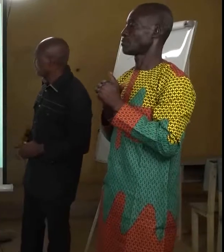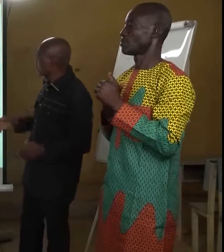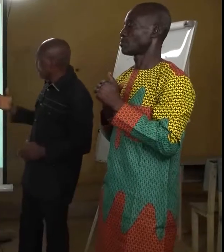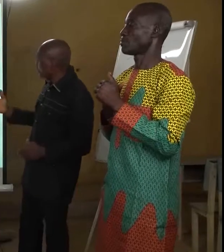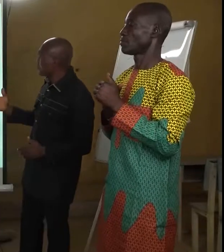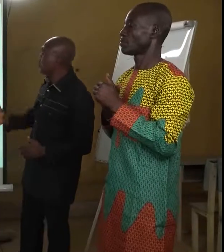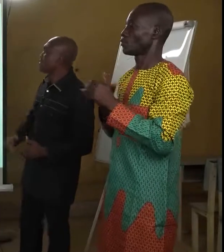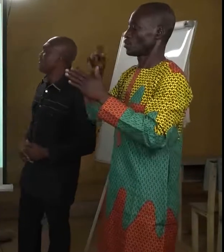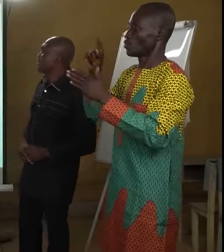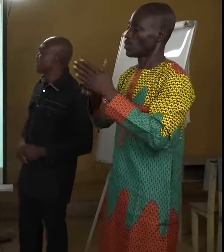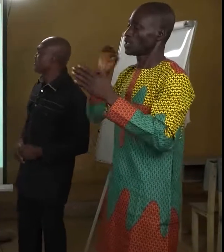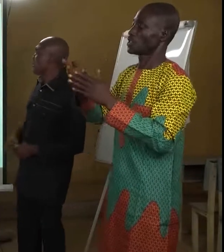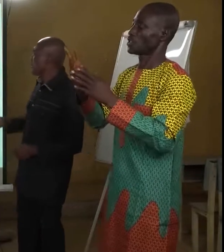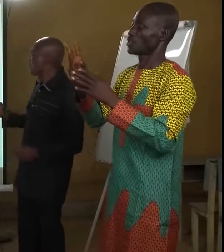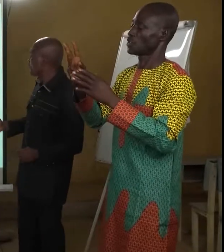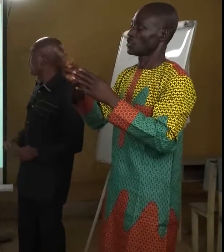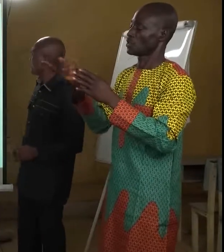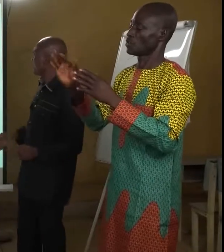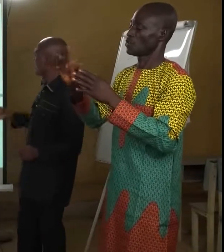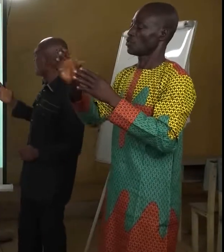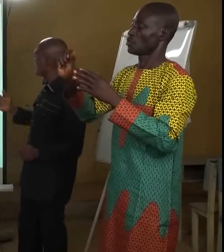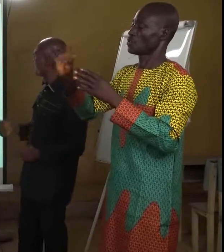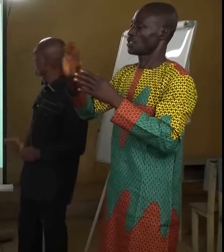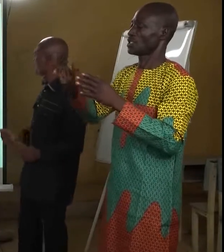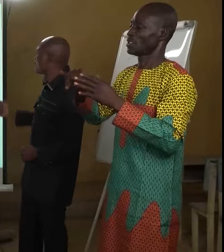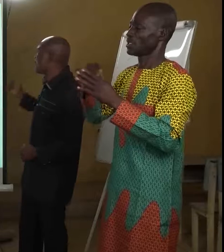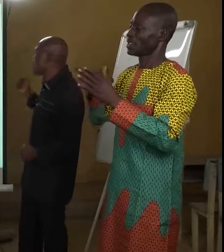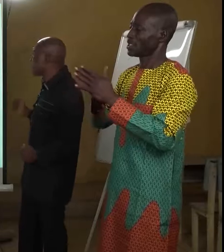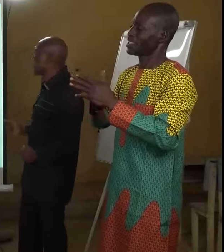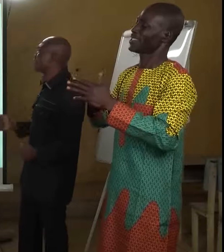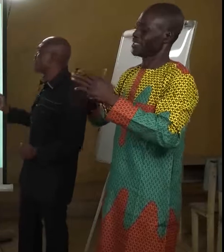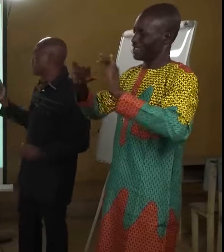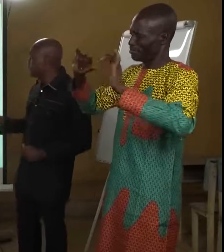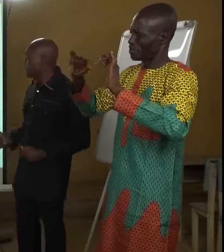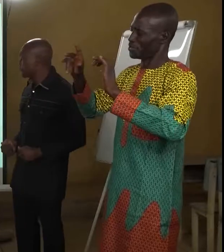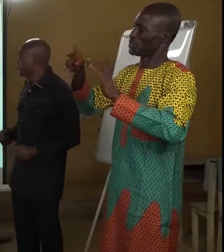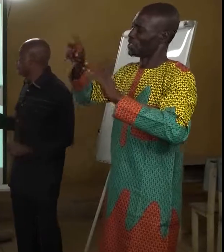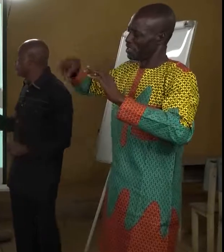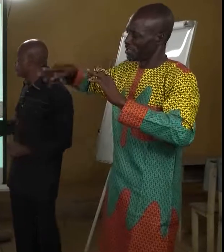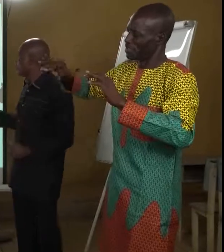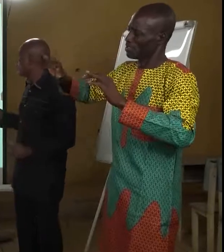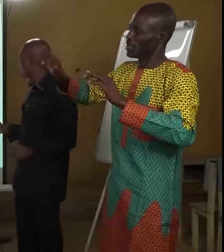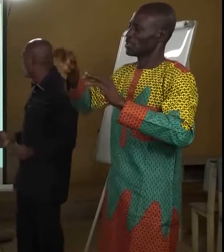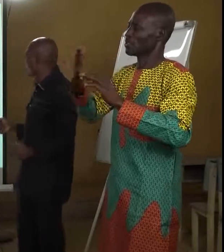inflation? What is wholesale index, wholesale price index? It measures the price of inputs